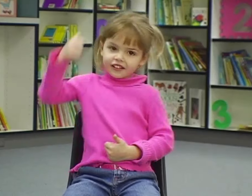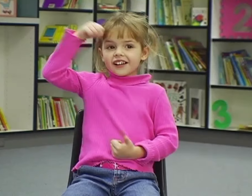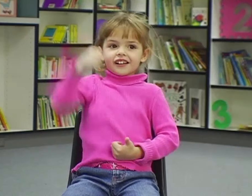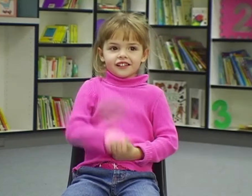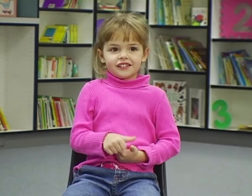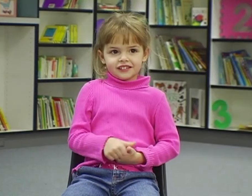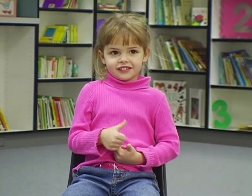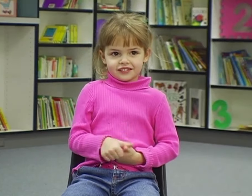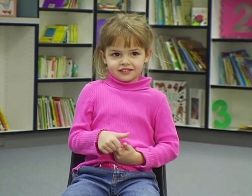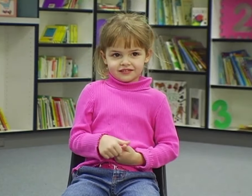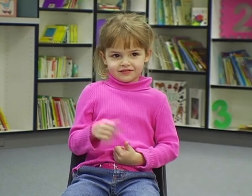Remember.